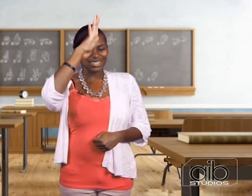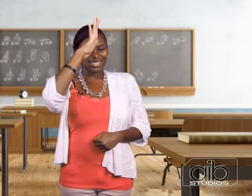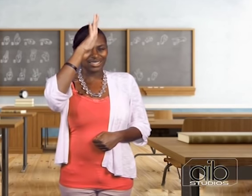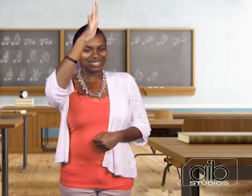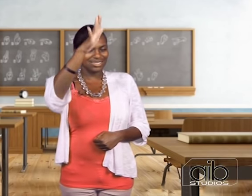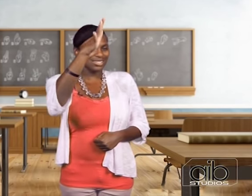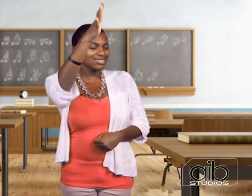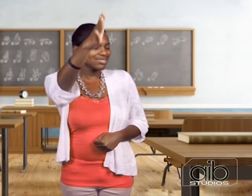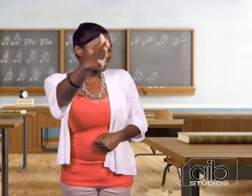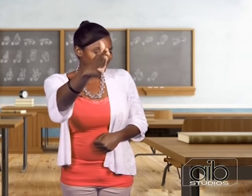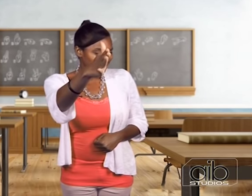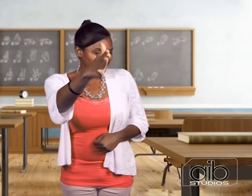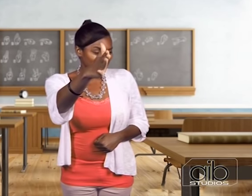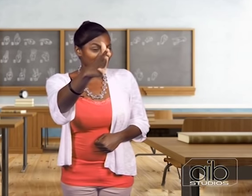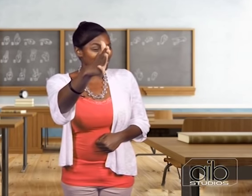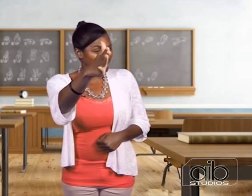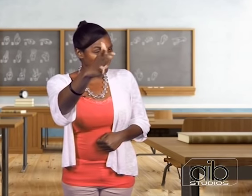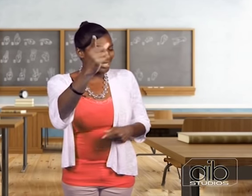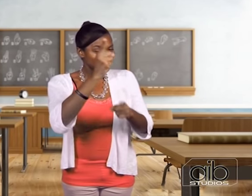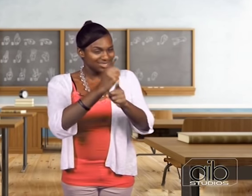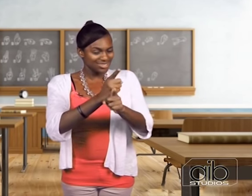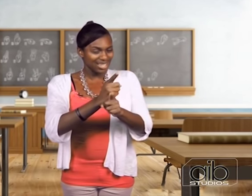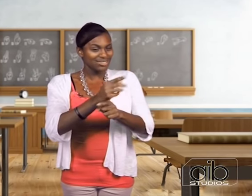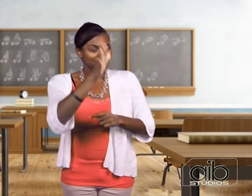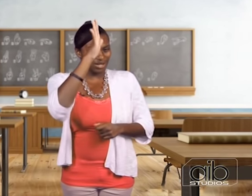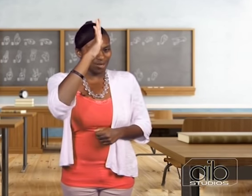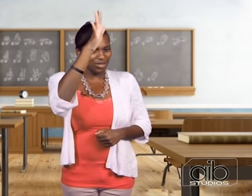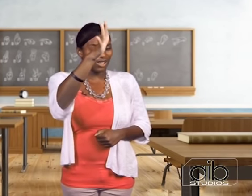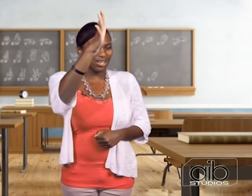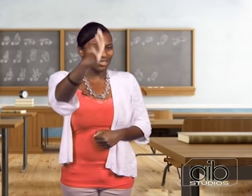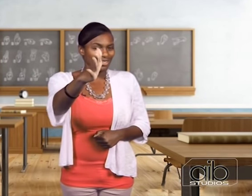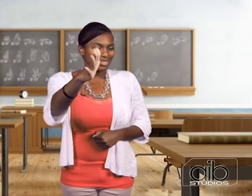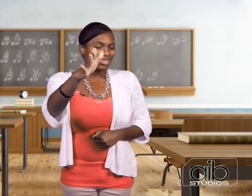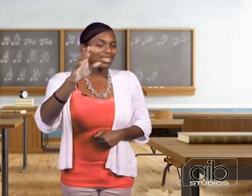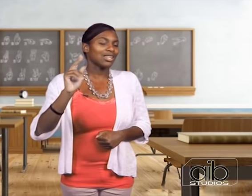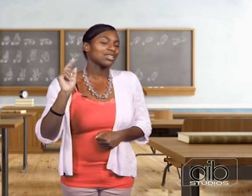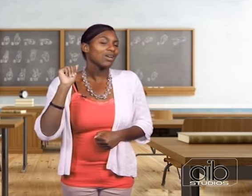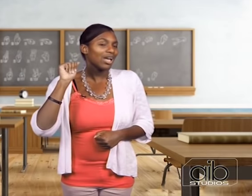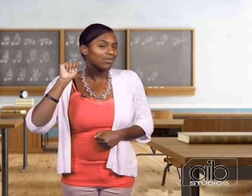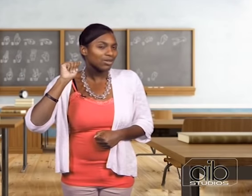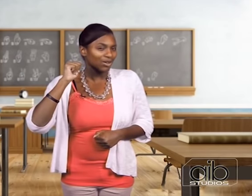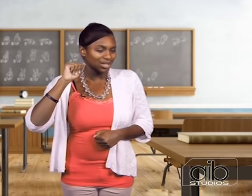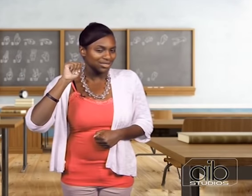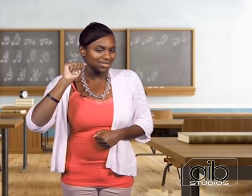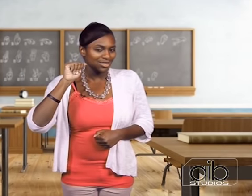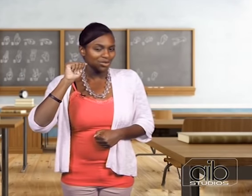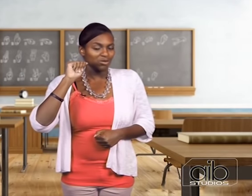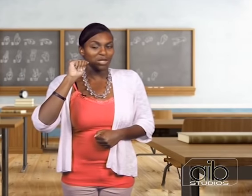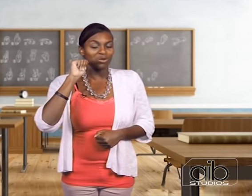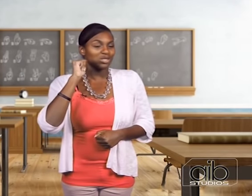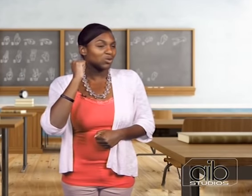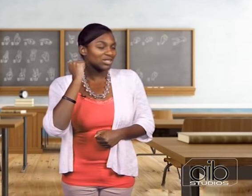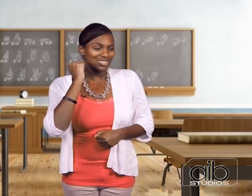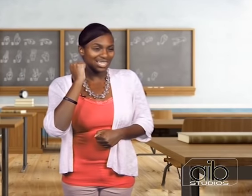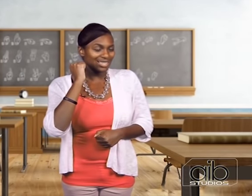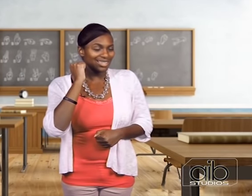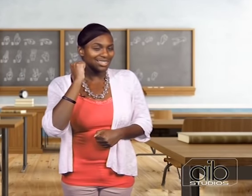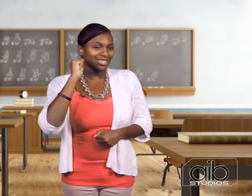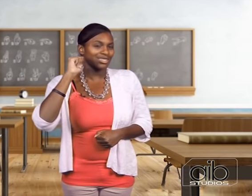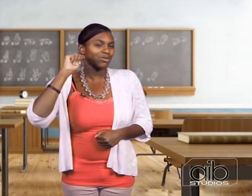And this is, that's right, that's grandpa. And then you have aunt. Remember, we don't want to shake it like this. We